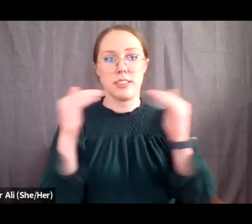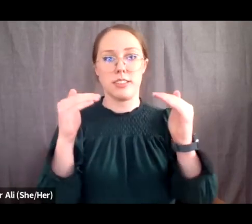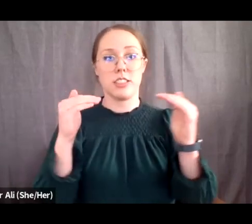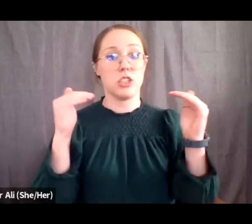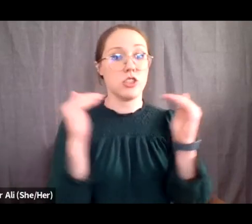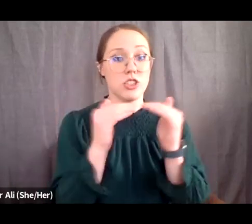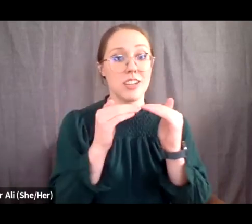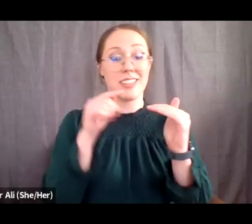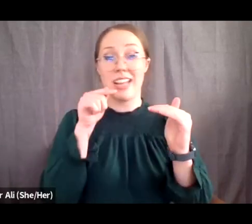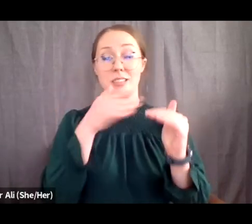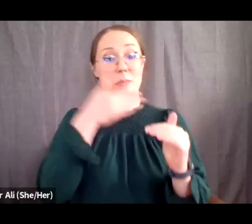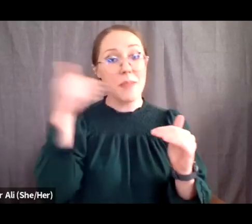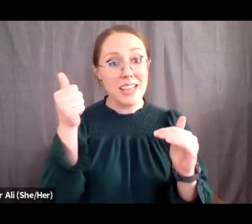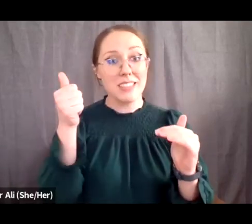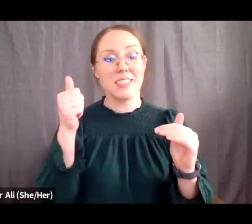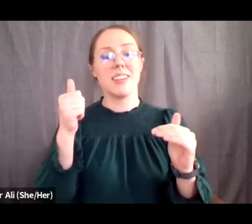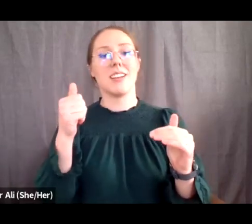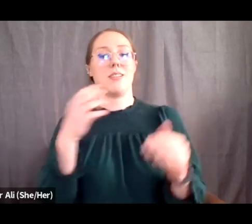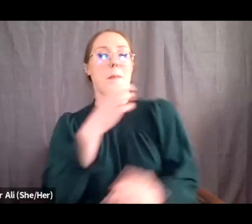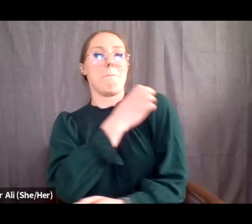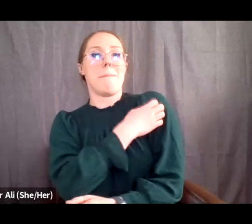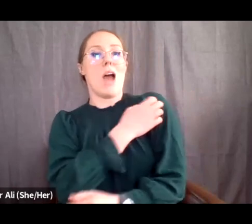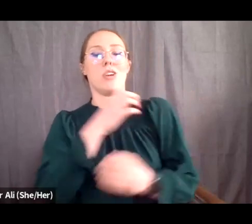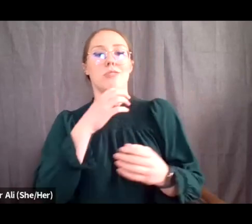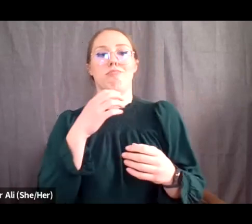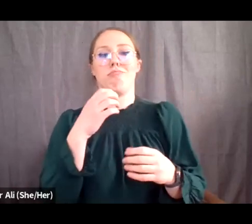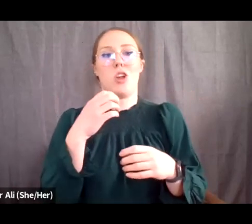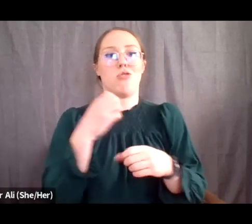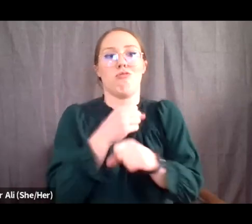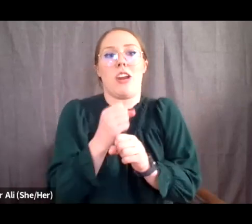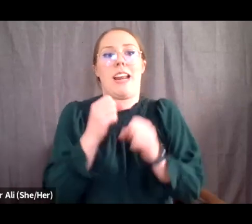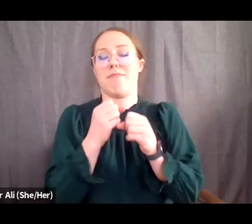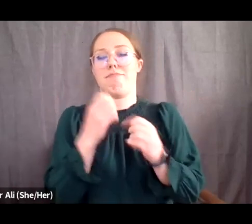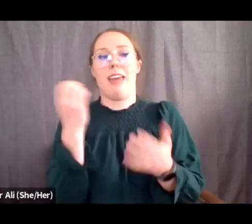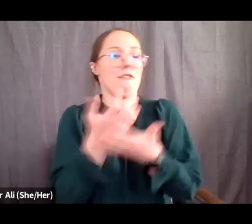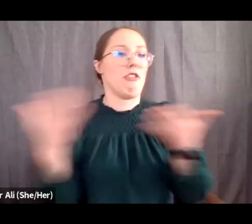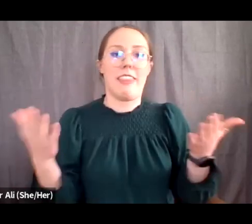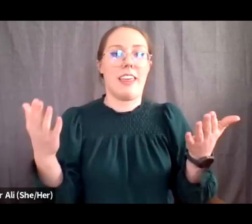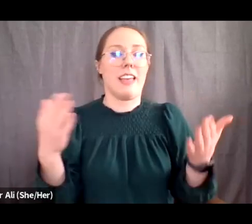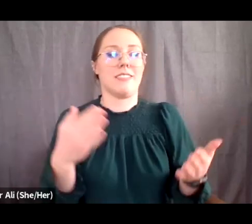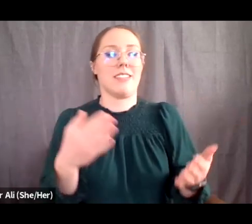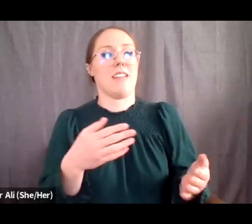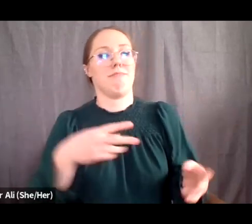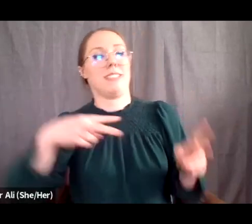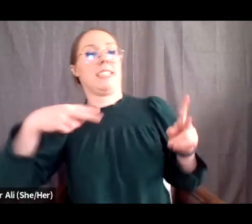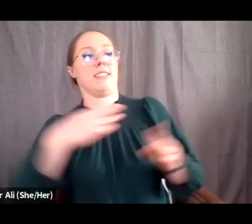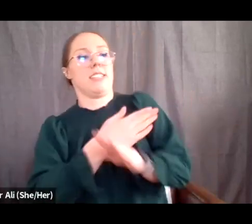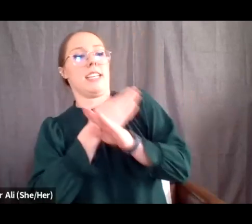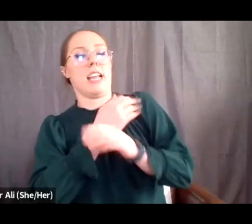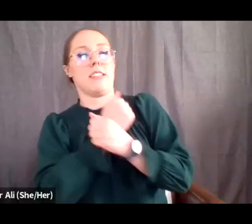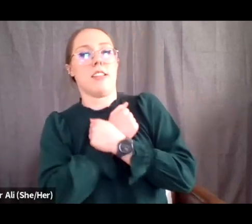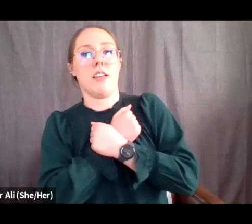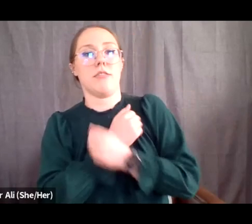at its best is power creating everything that stands against love." The love that pulsates in our